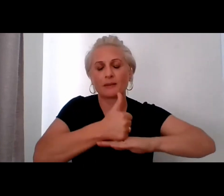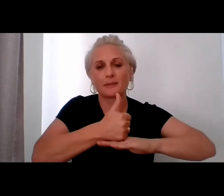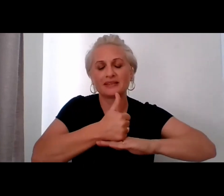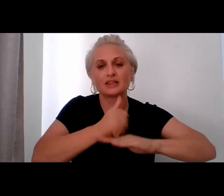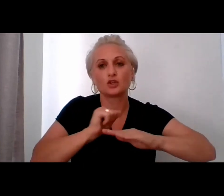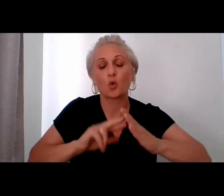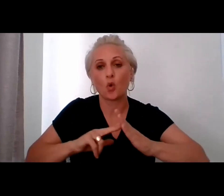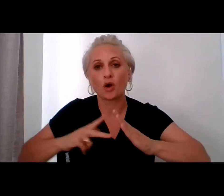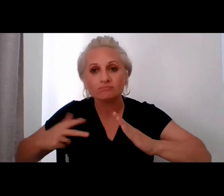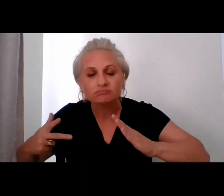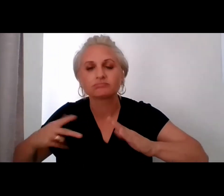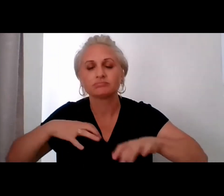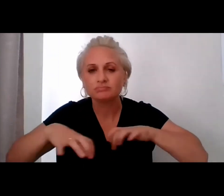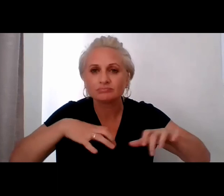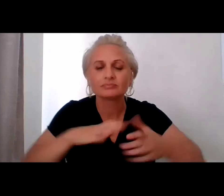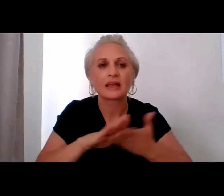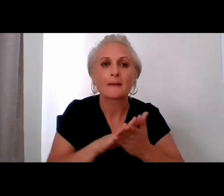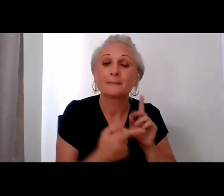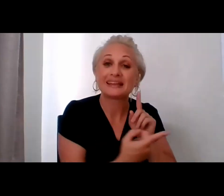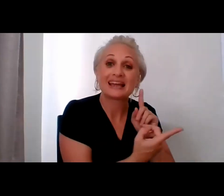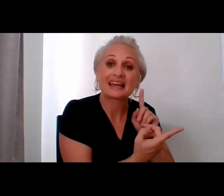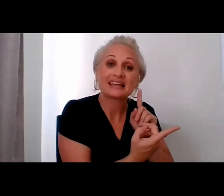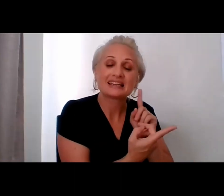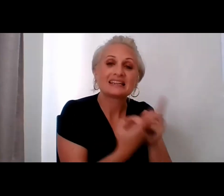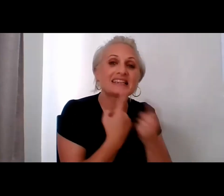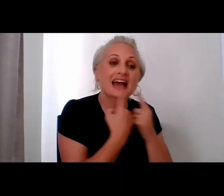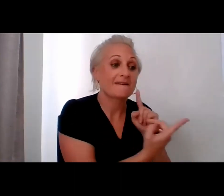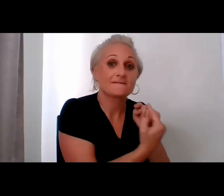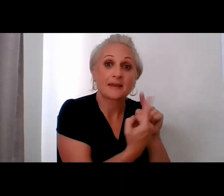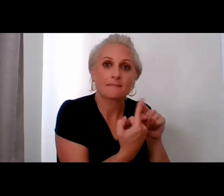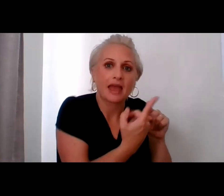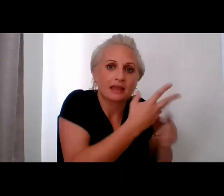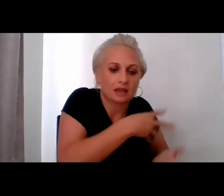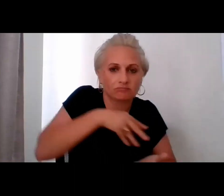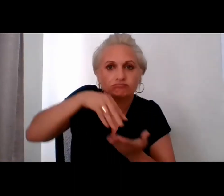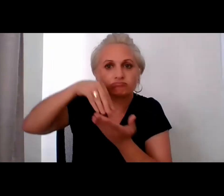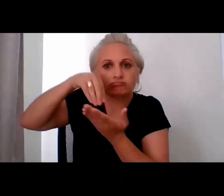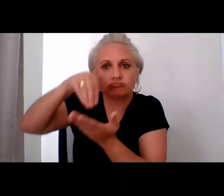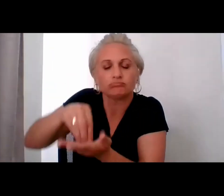data can later feed into an evaluation and future review.